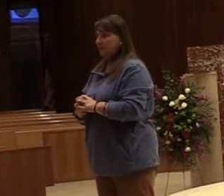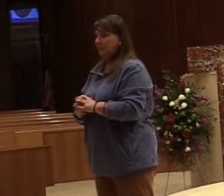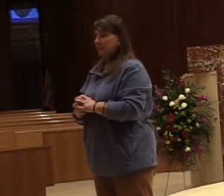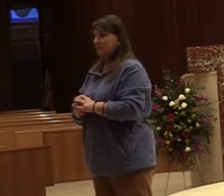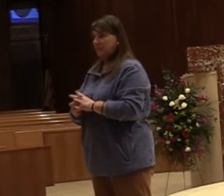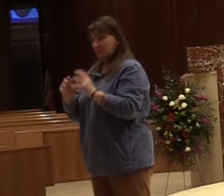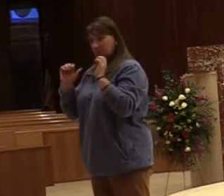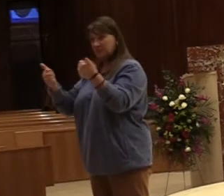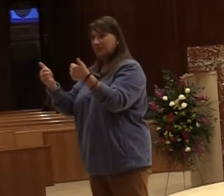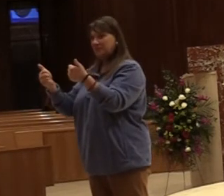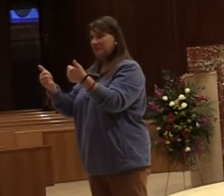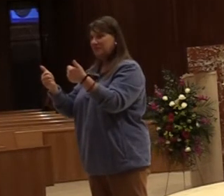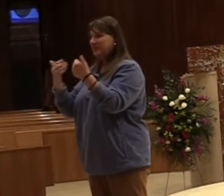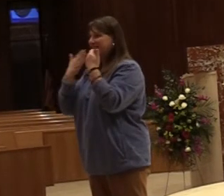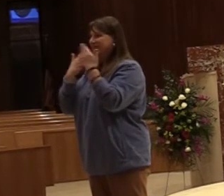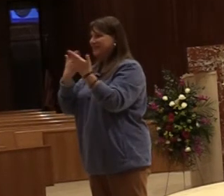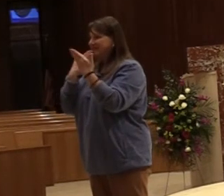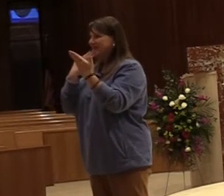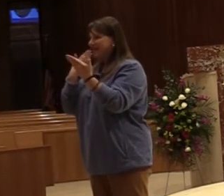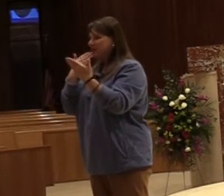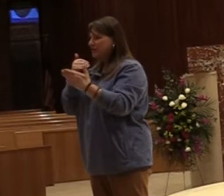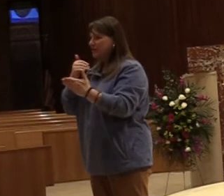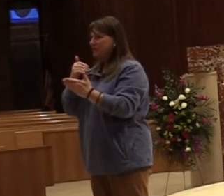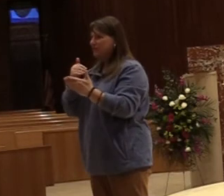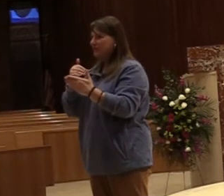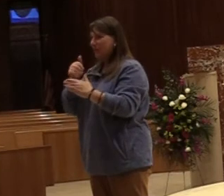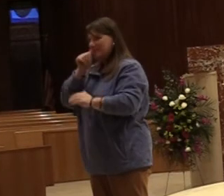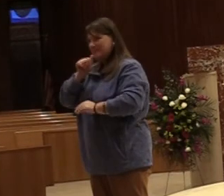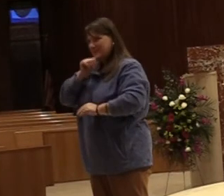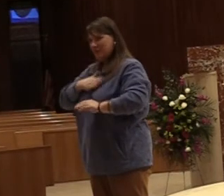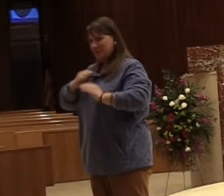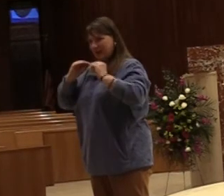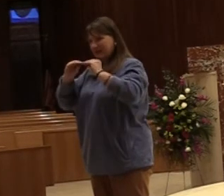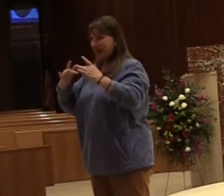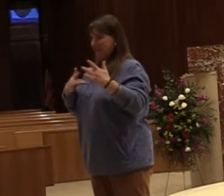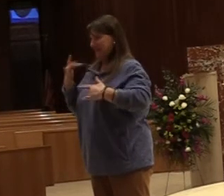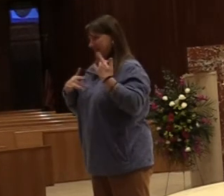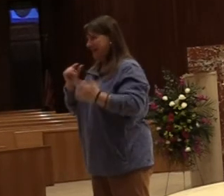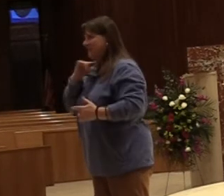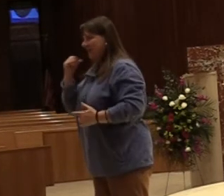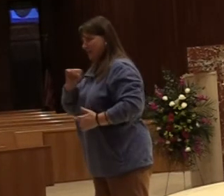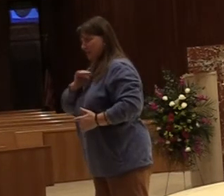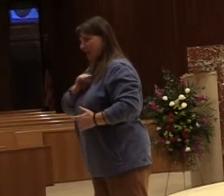Well, great. Thanks for bearing with me tonight. I'm excited to say Father Scott will be back for